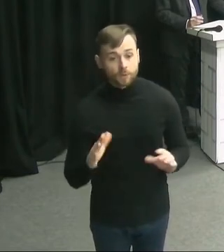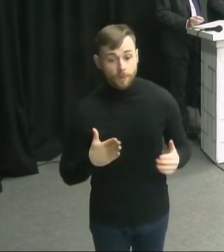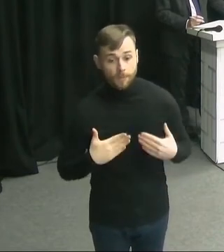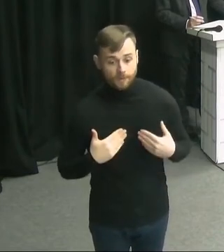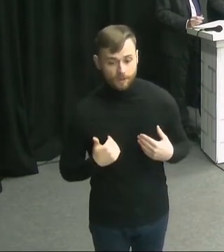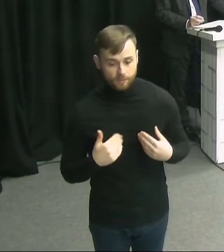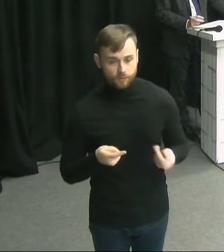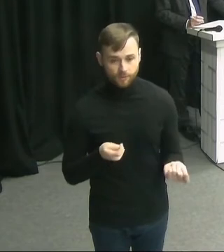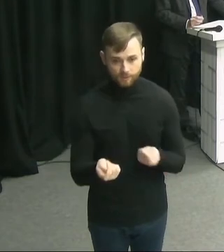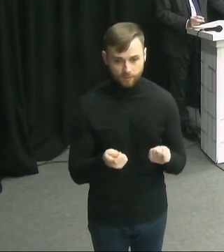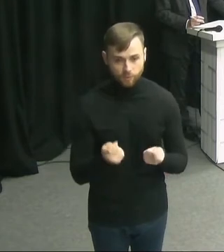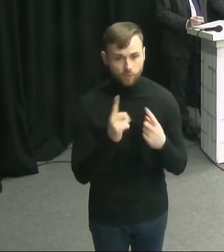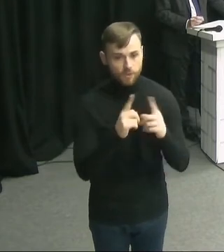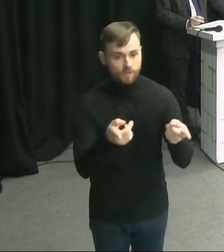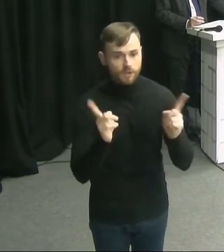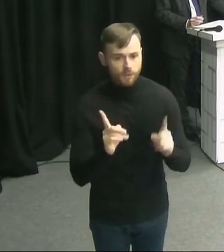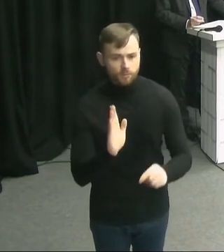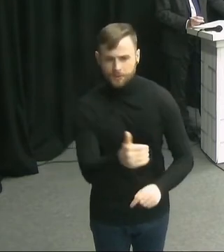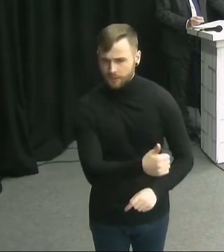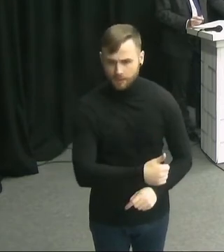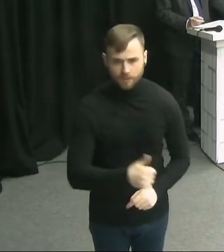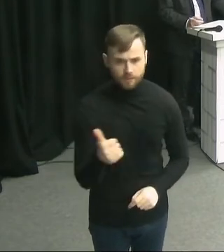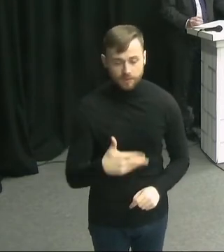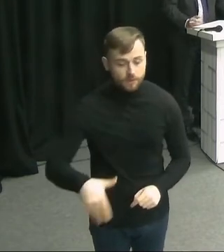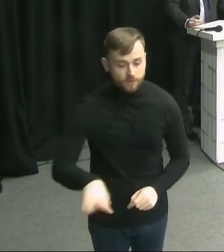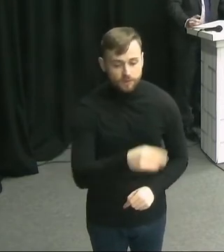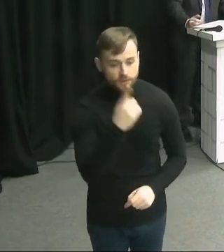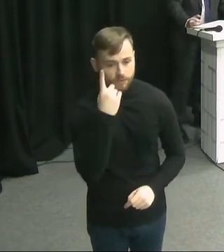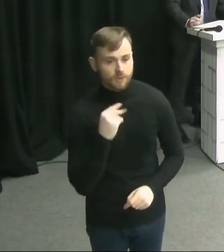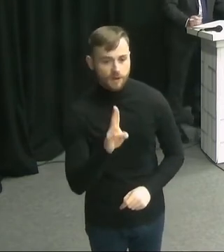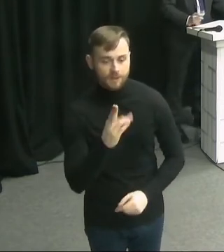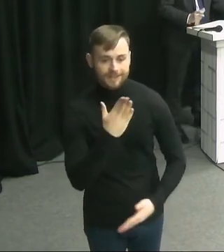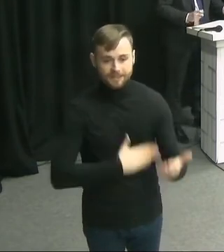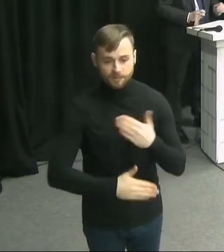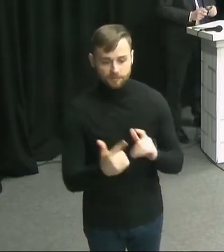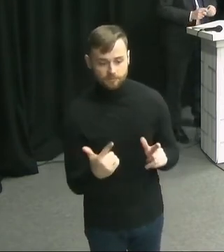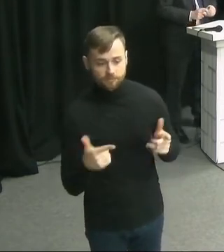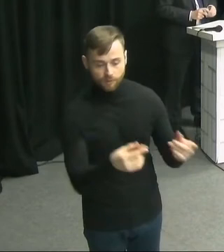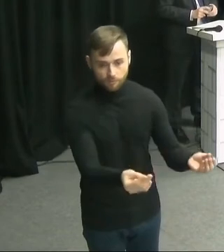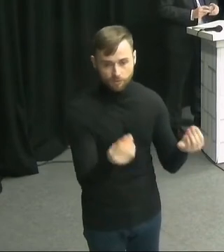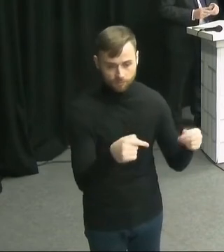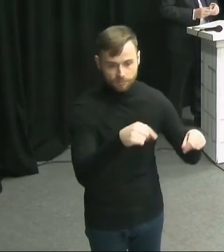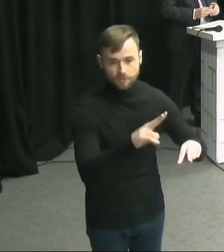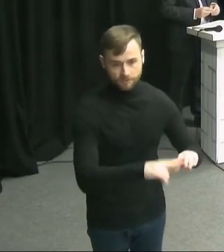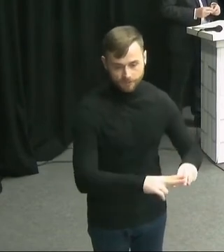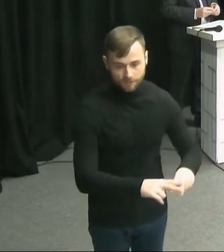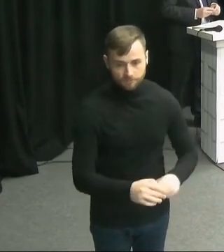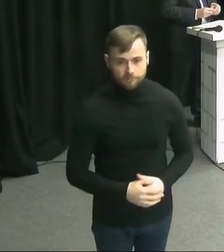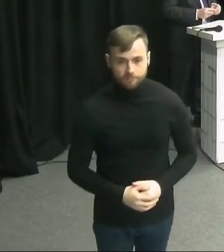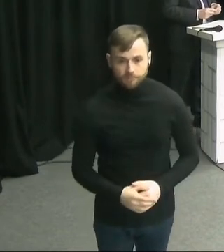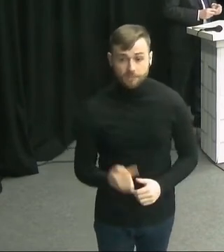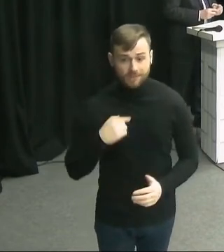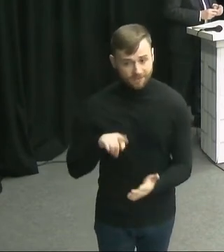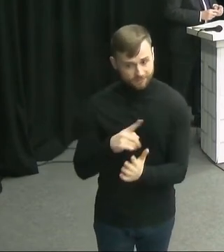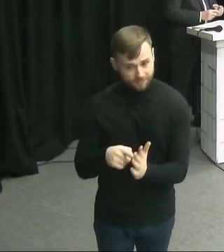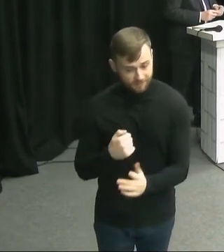physical, social environment for the members of community of Vilnius University with special needs. And I will ensure that the university